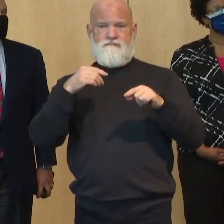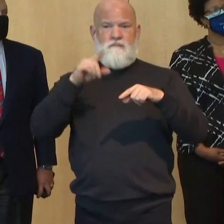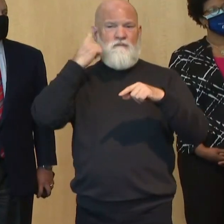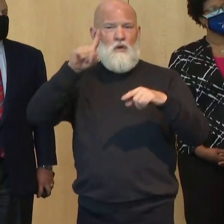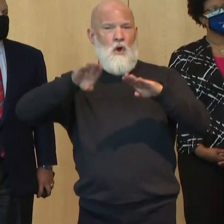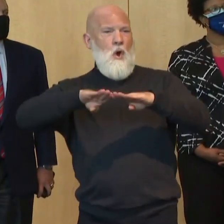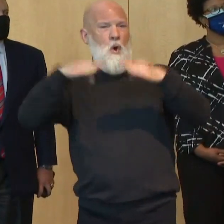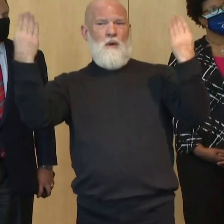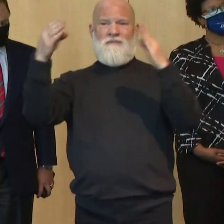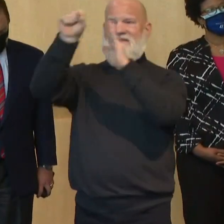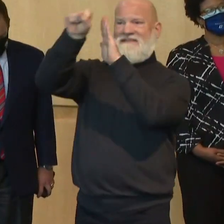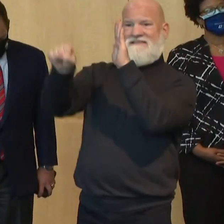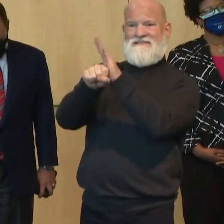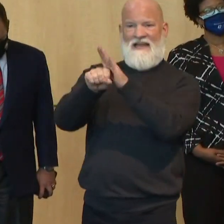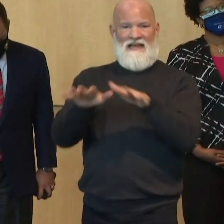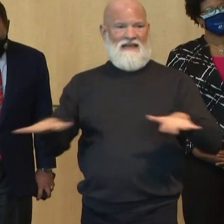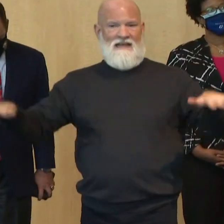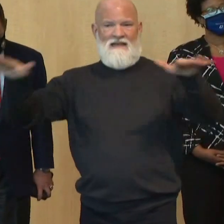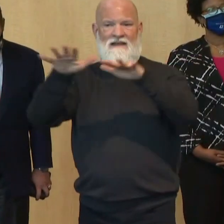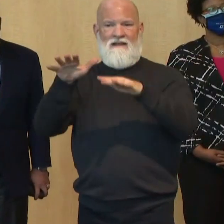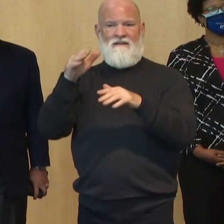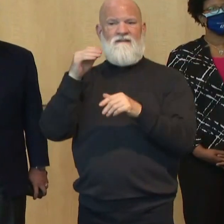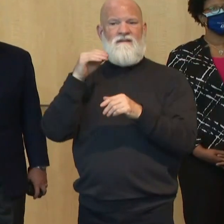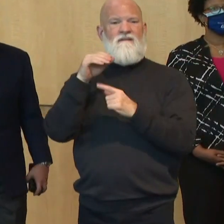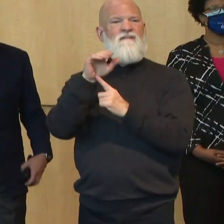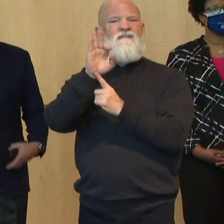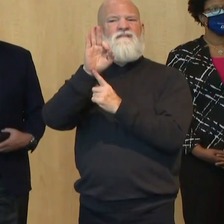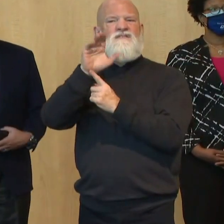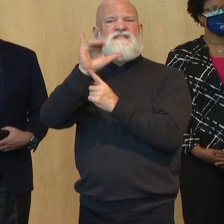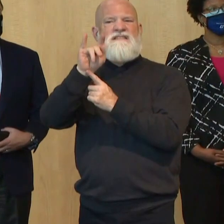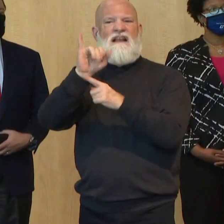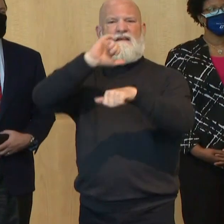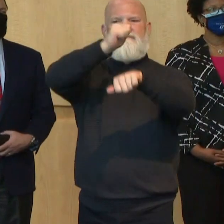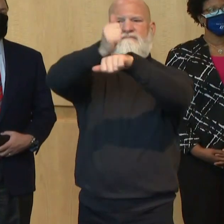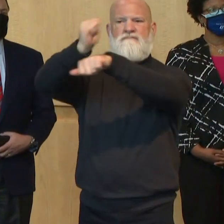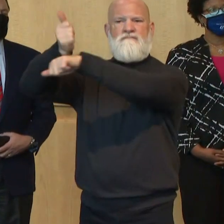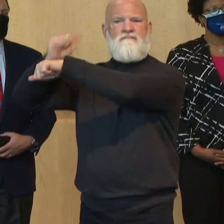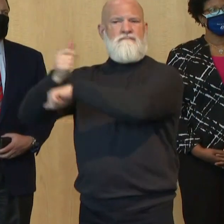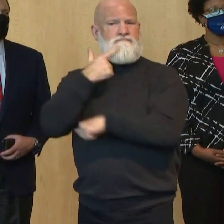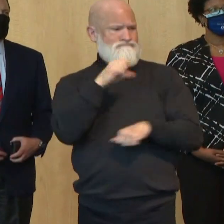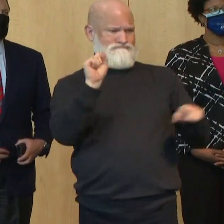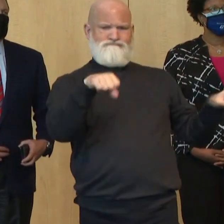We are. The team has been working on that to make sure